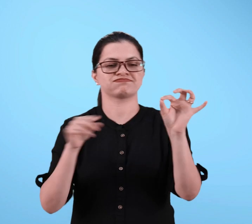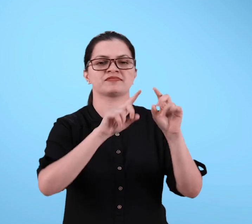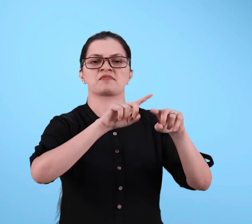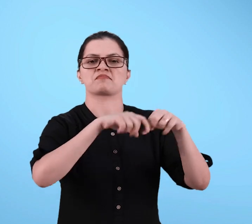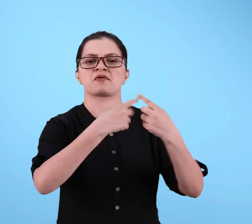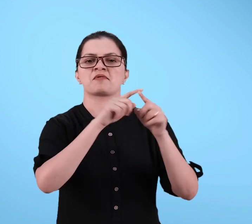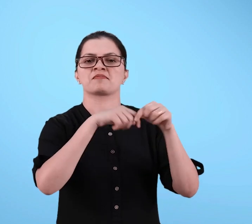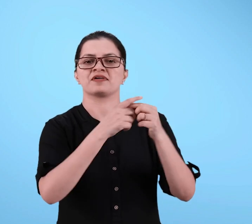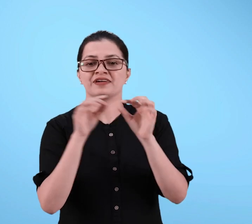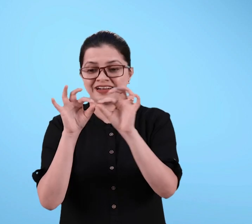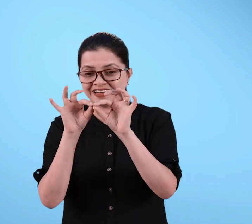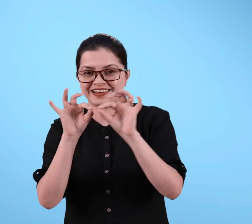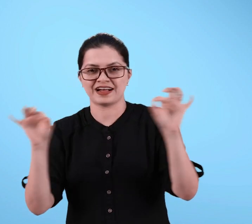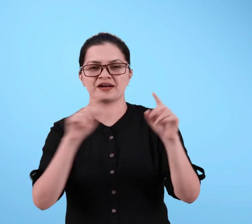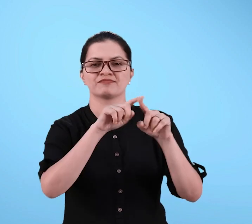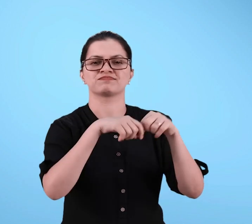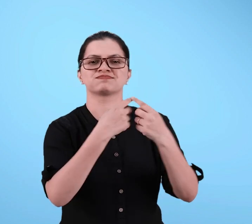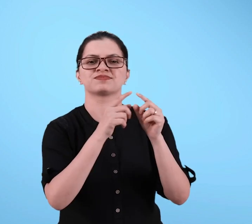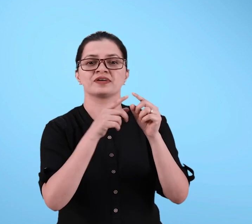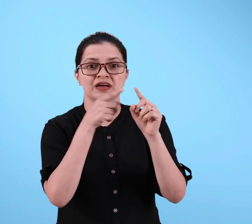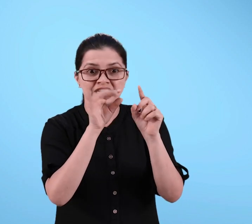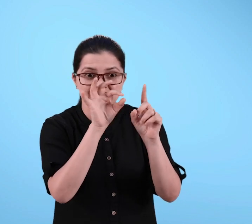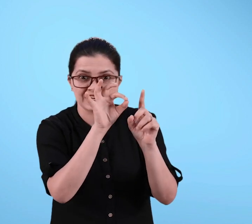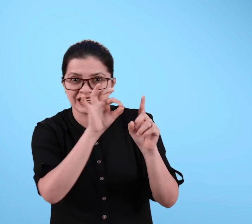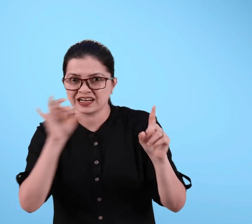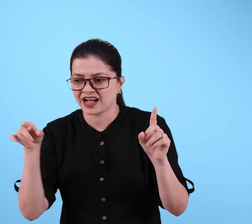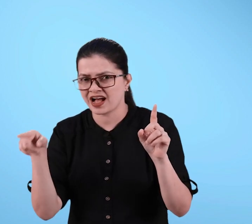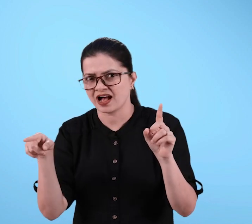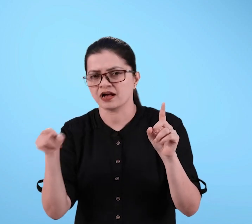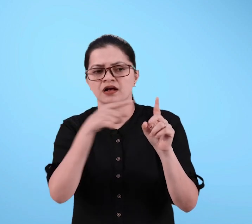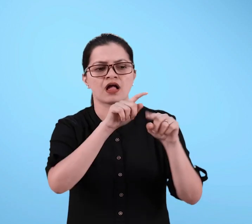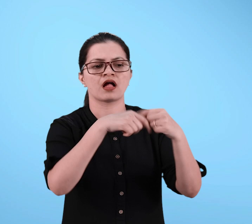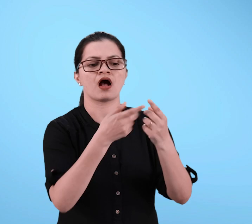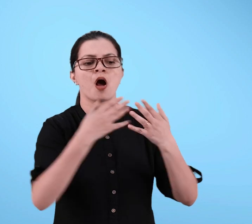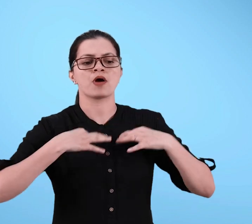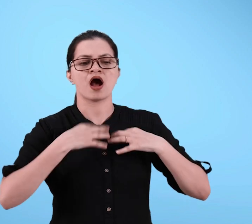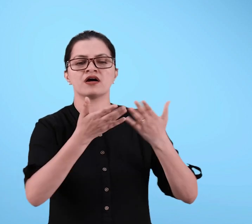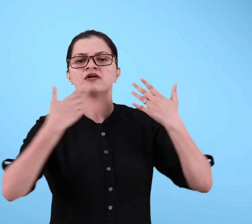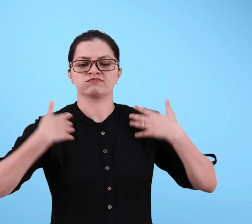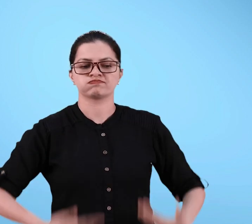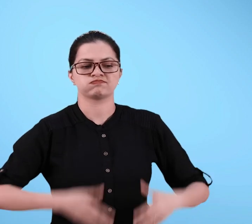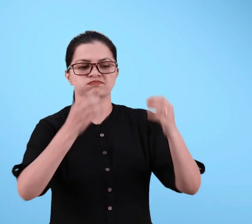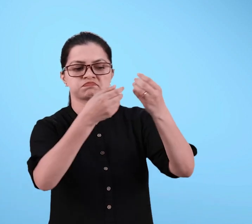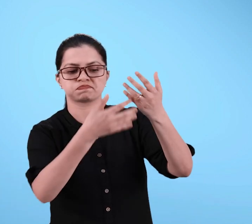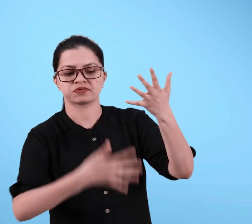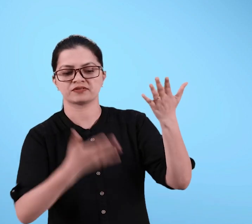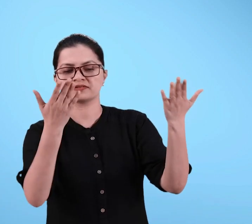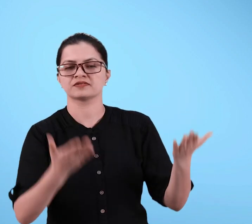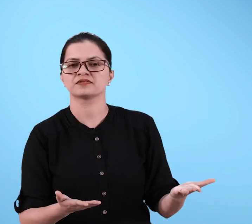knitted? In knitting, a single yarn is used to make a piece of fabric. In knitting, a